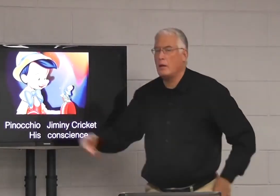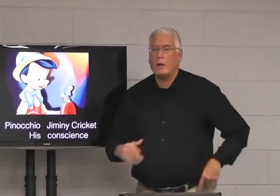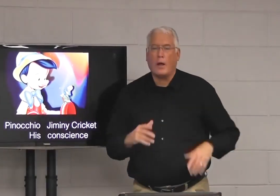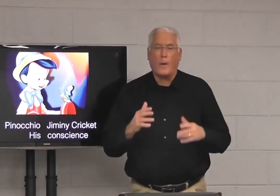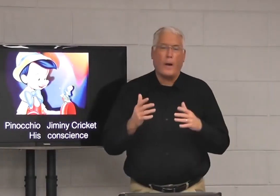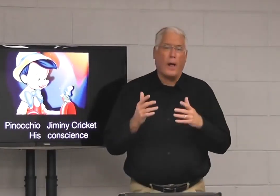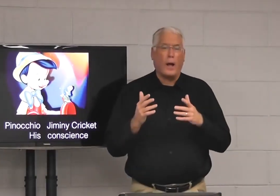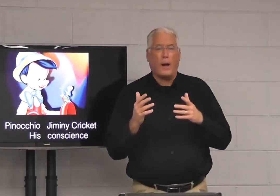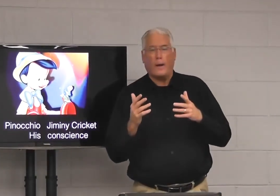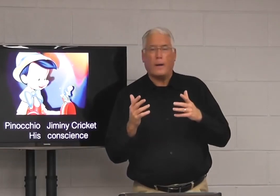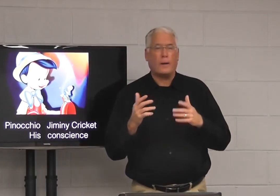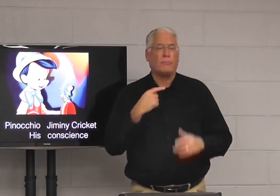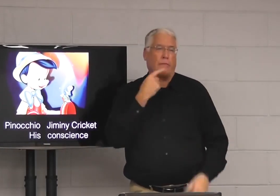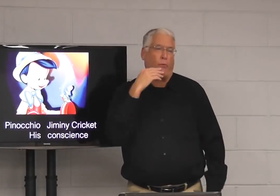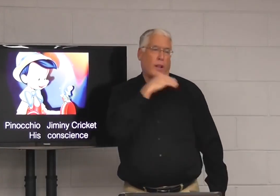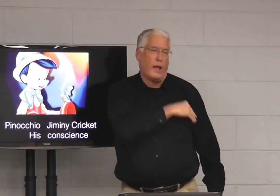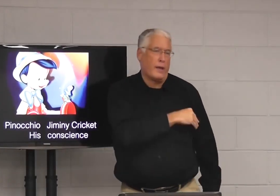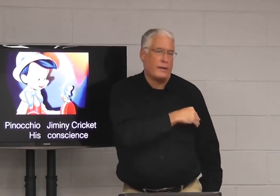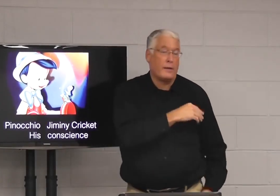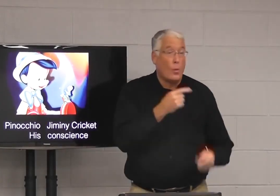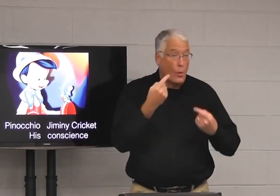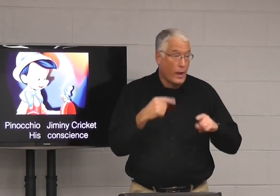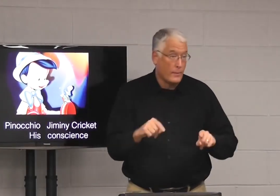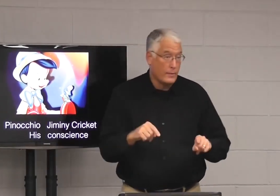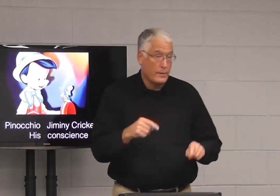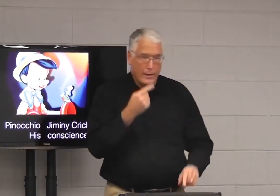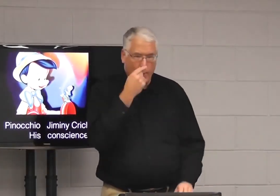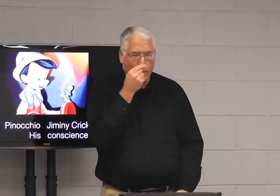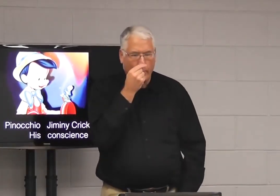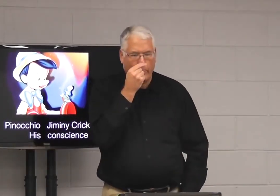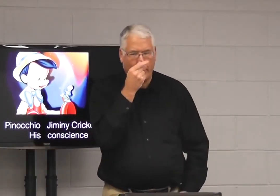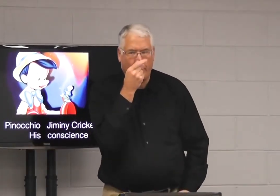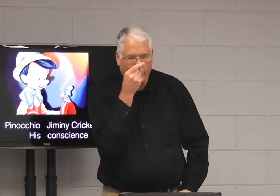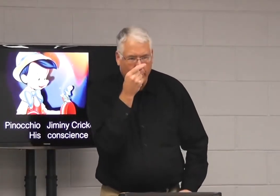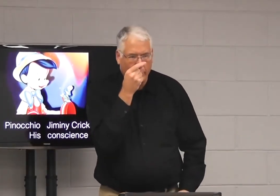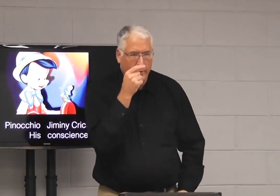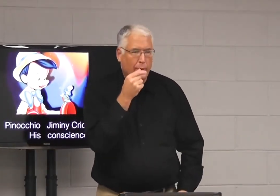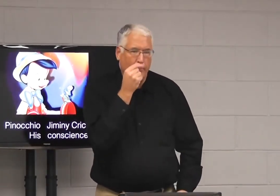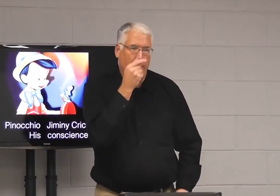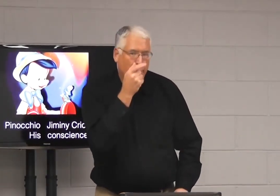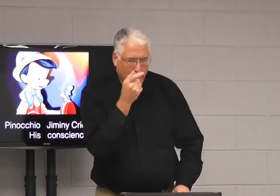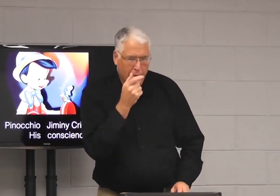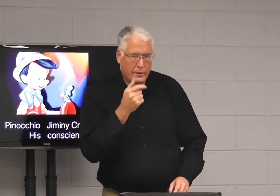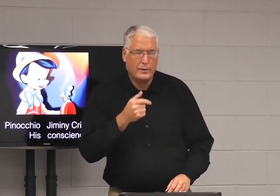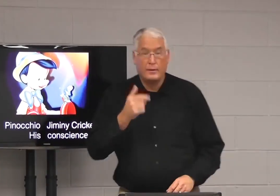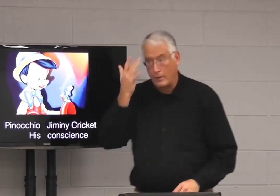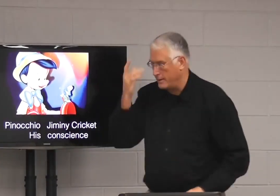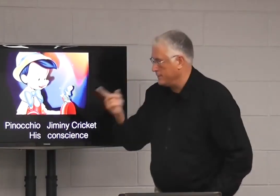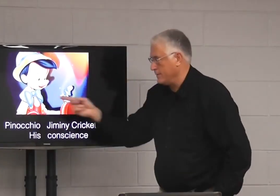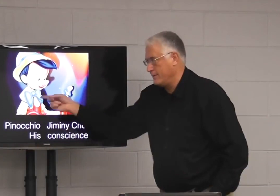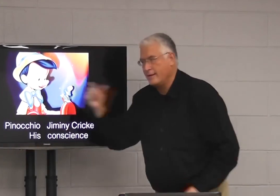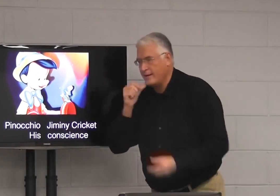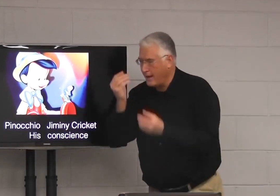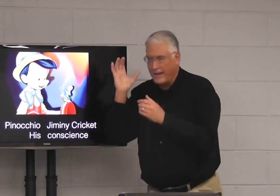Tell her the truth, Jiminy Cricket warned. And he told a lie, and so what happened? His nose grew, and it continued to